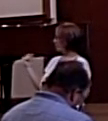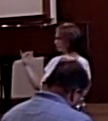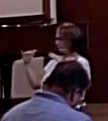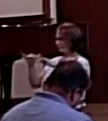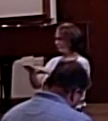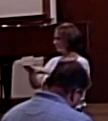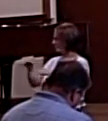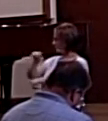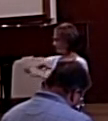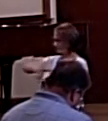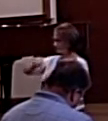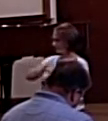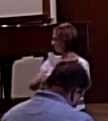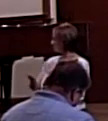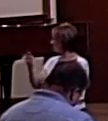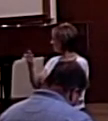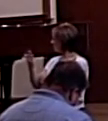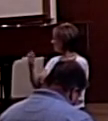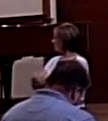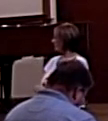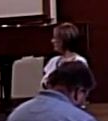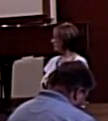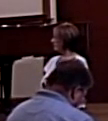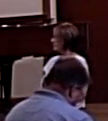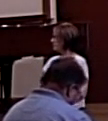fellowship this morning